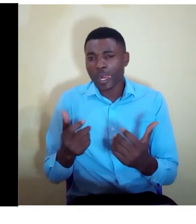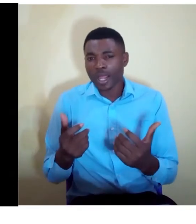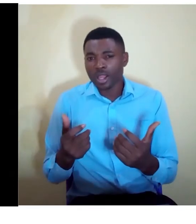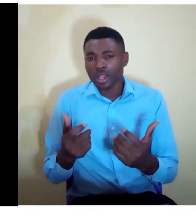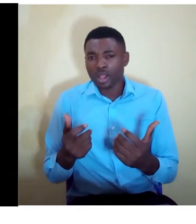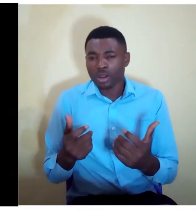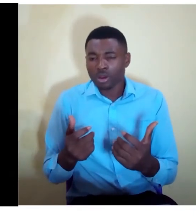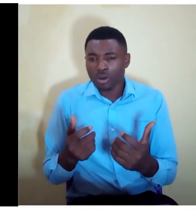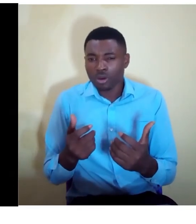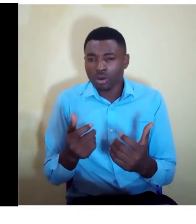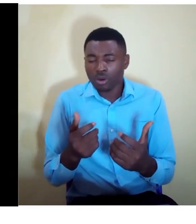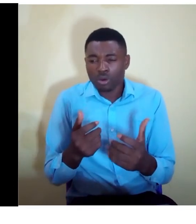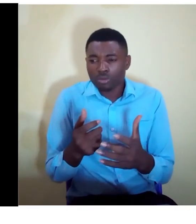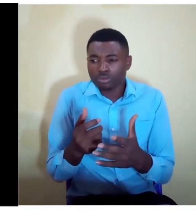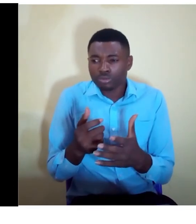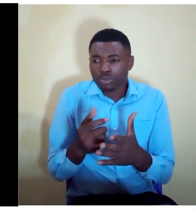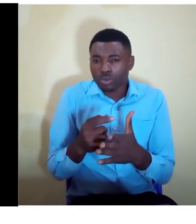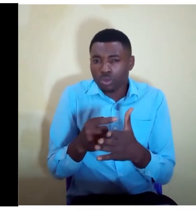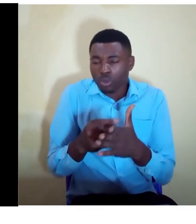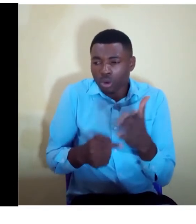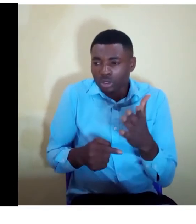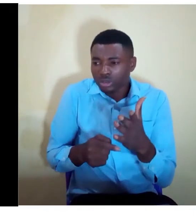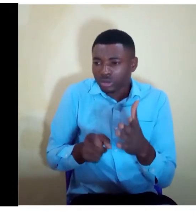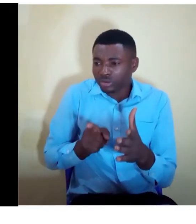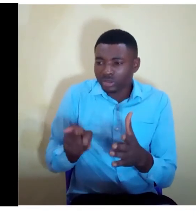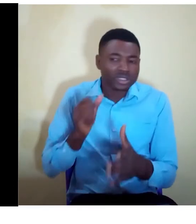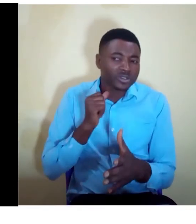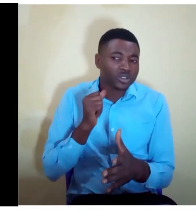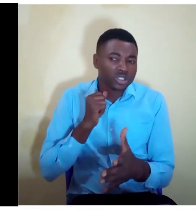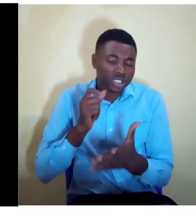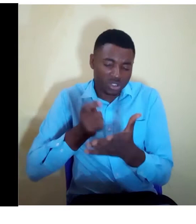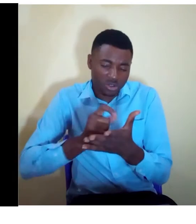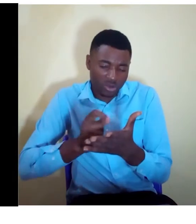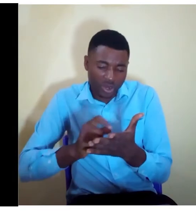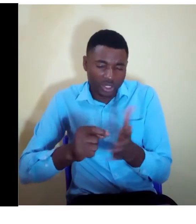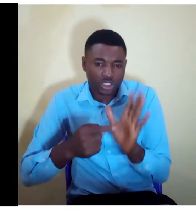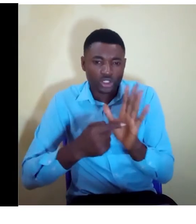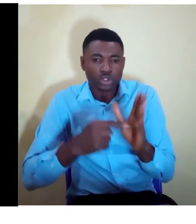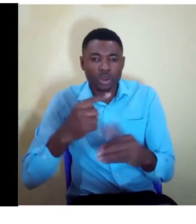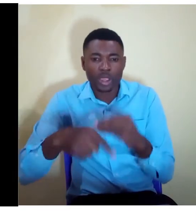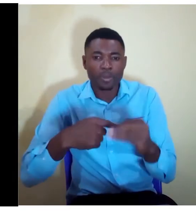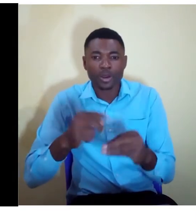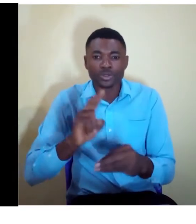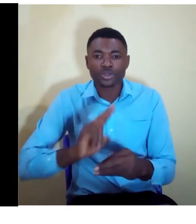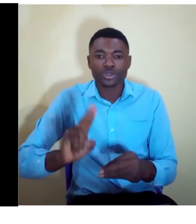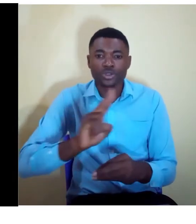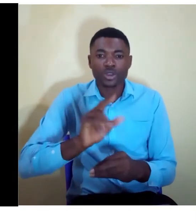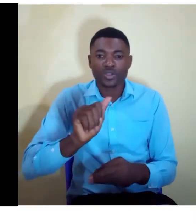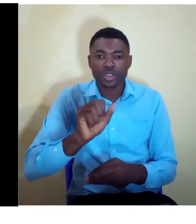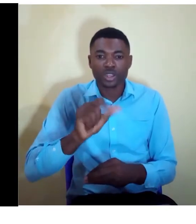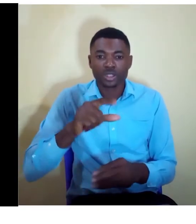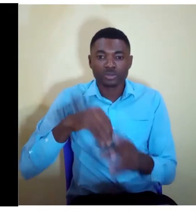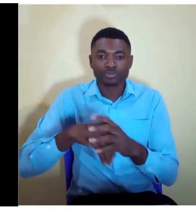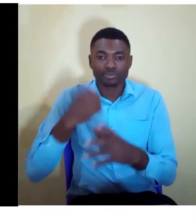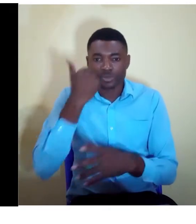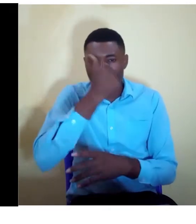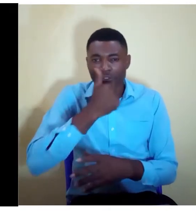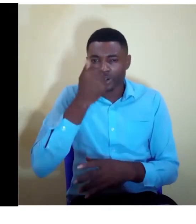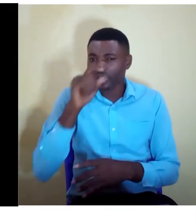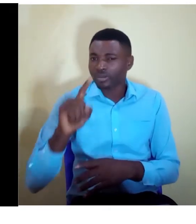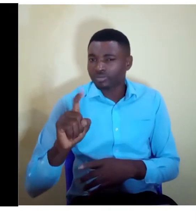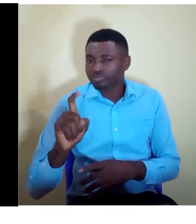What do Foster's own writings reveal about his use of ASL in Africa?